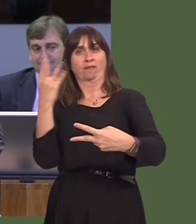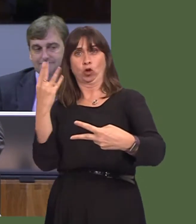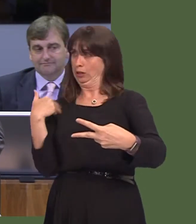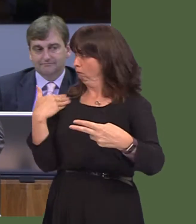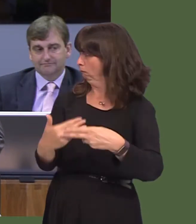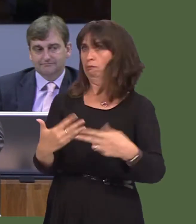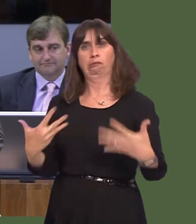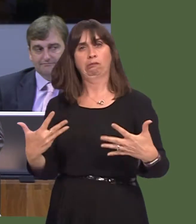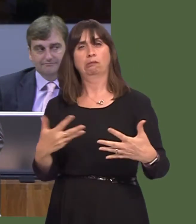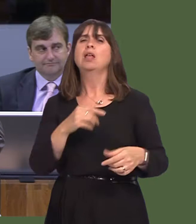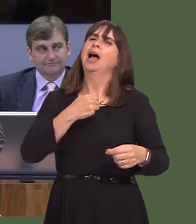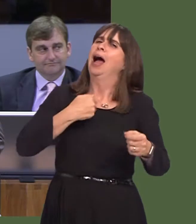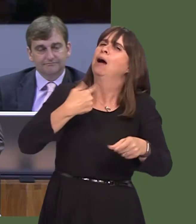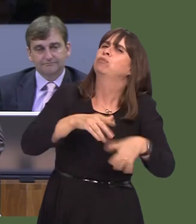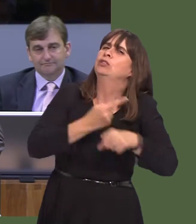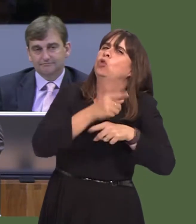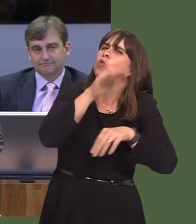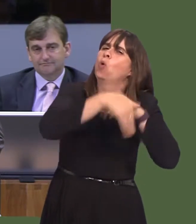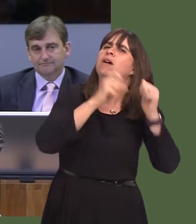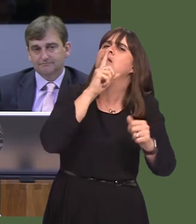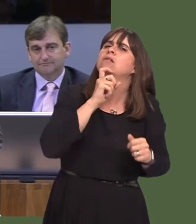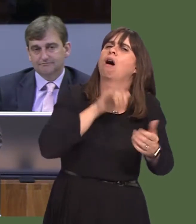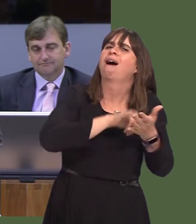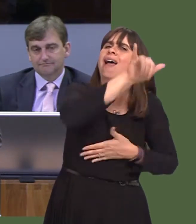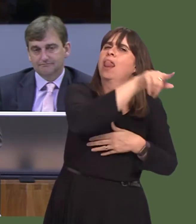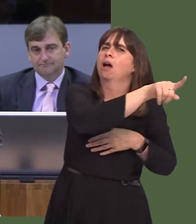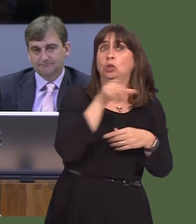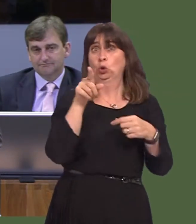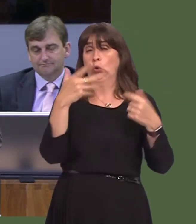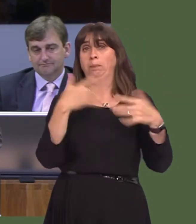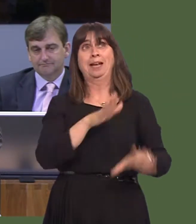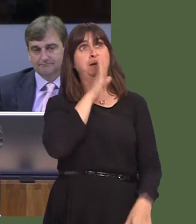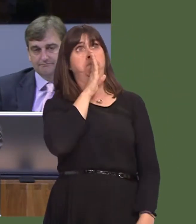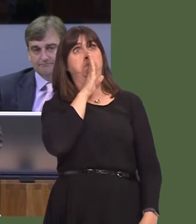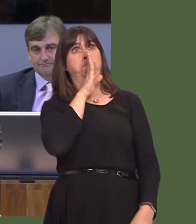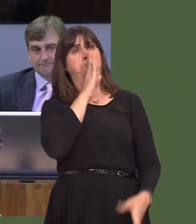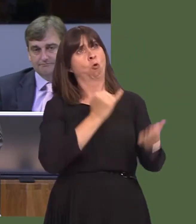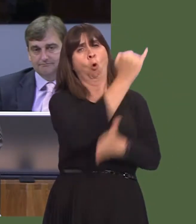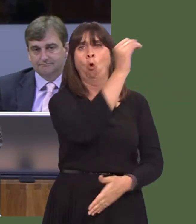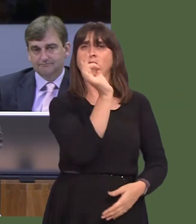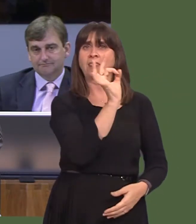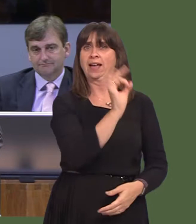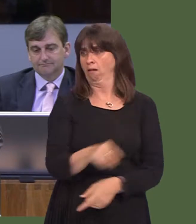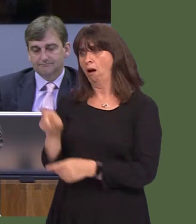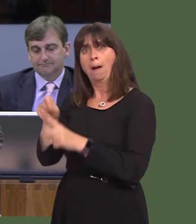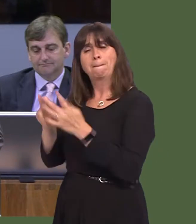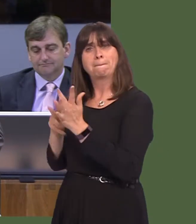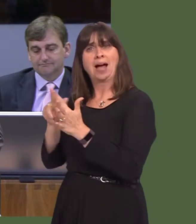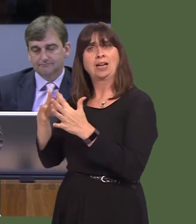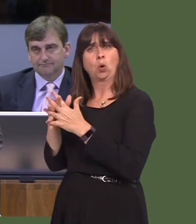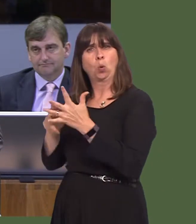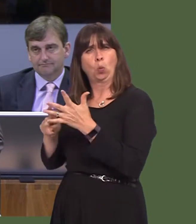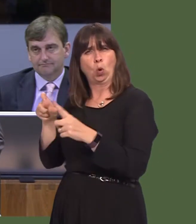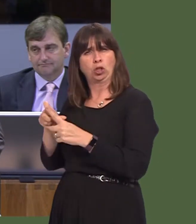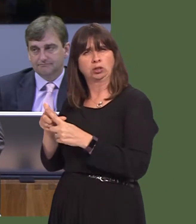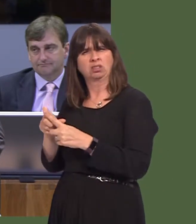that I identify Qatari Airlines, where you have said nothing, the point I identify with Pinewood, another big internationally recognised company, is